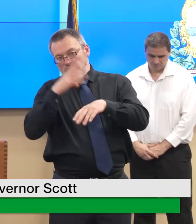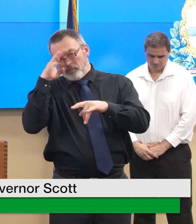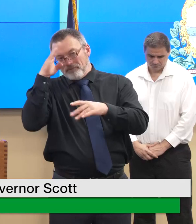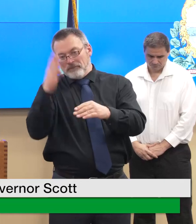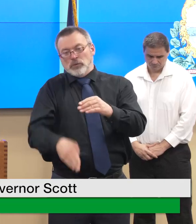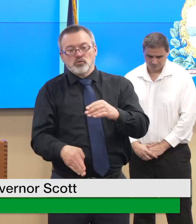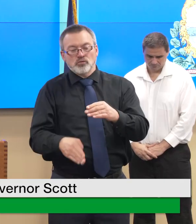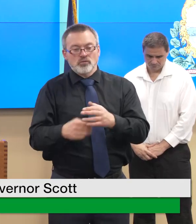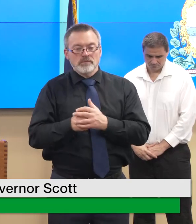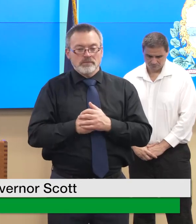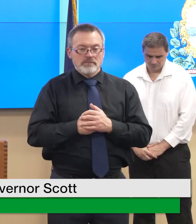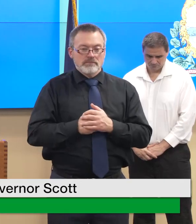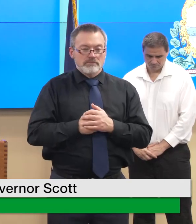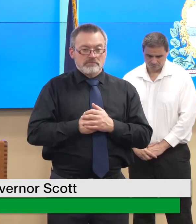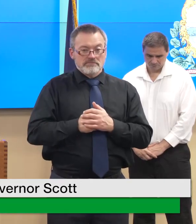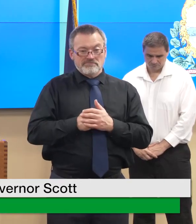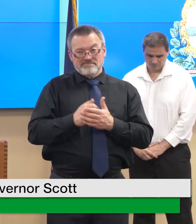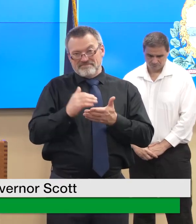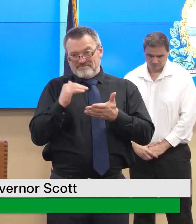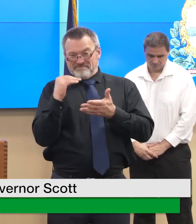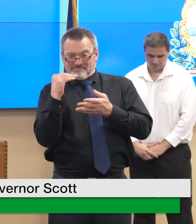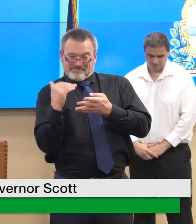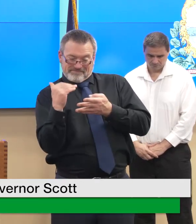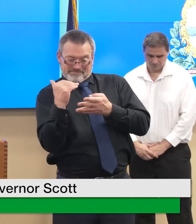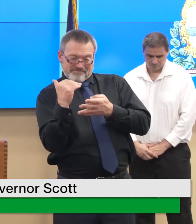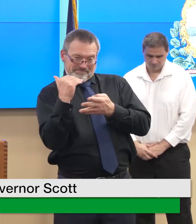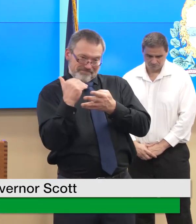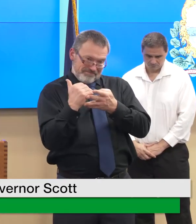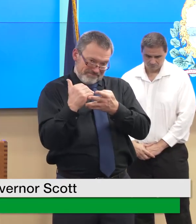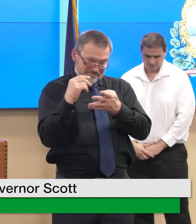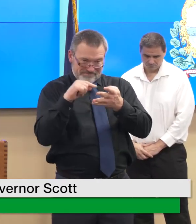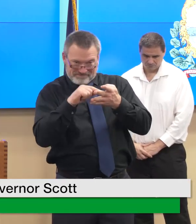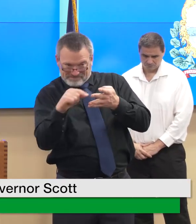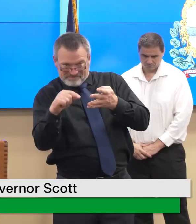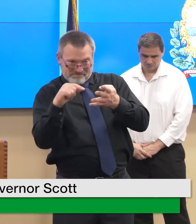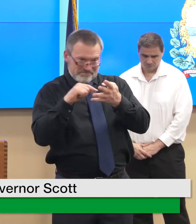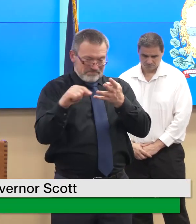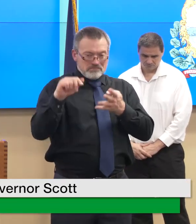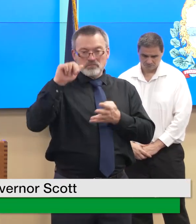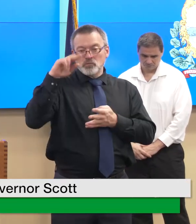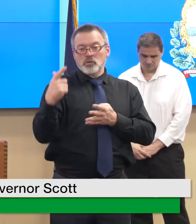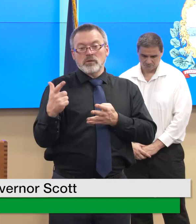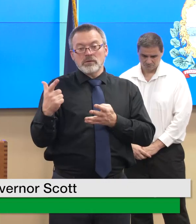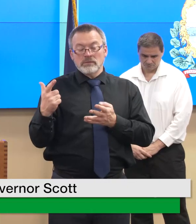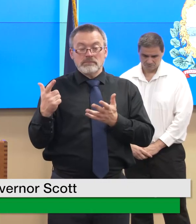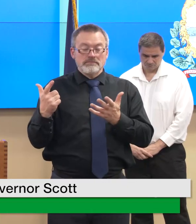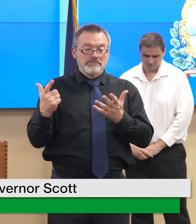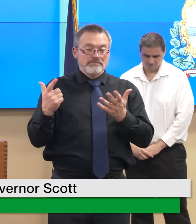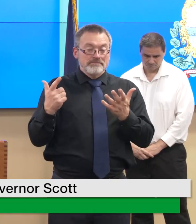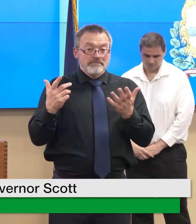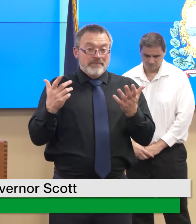maybe week of August, and hope they will give an indication of the success of those efforts.